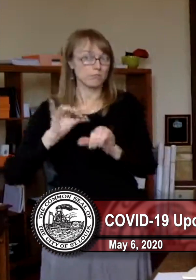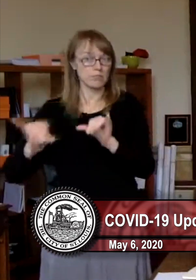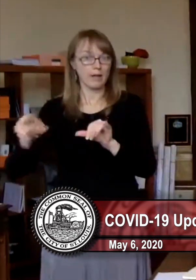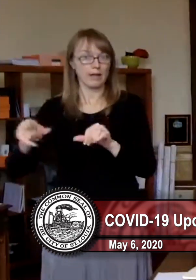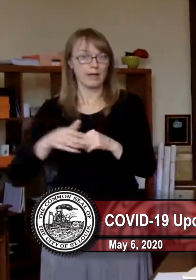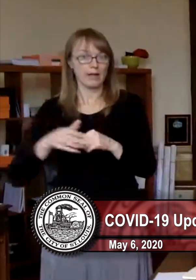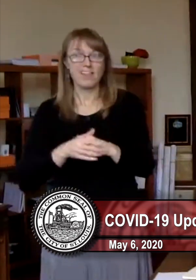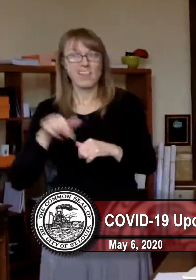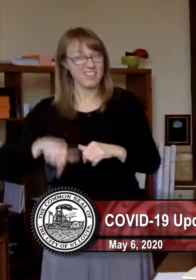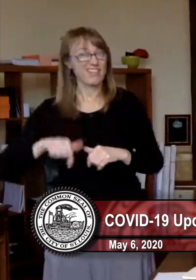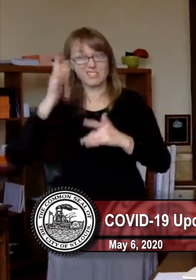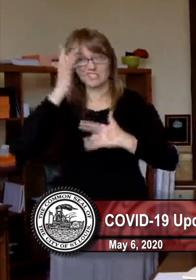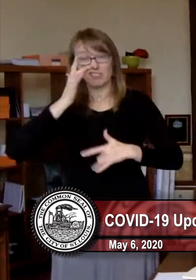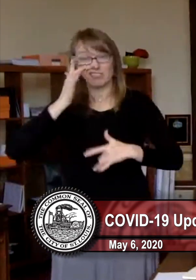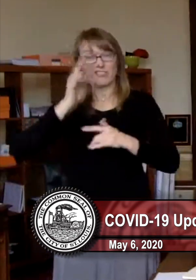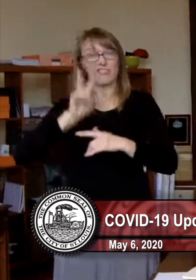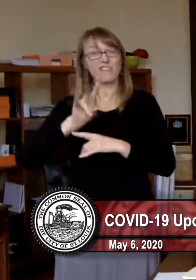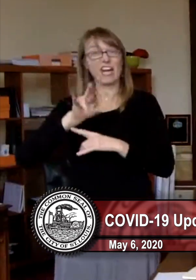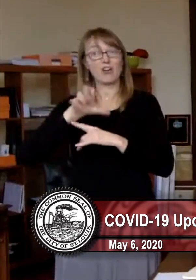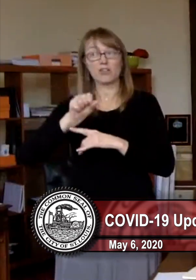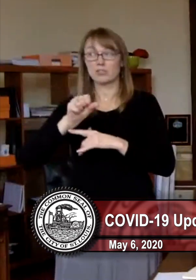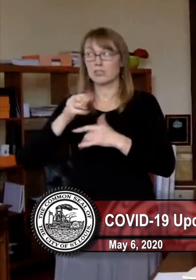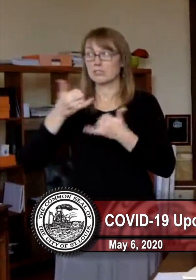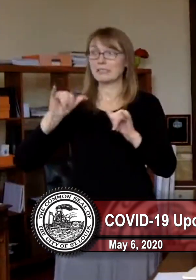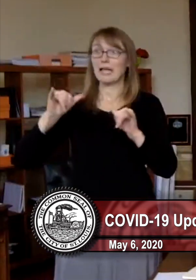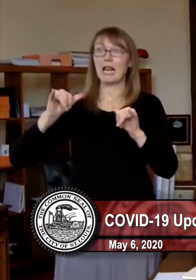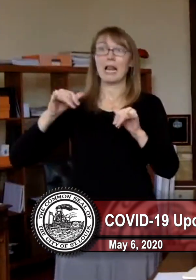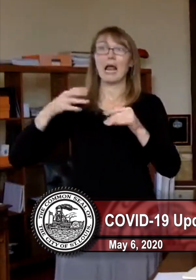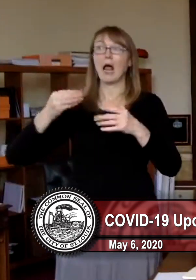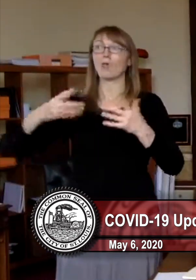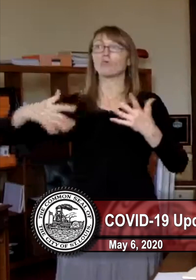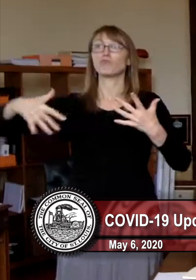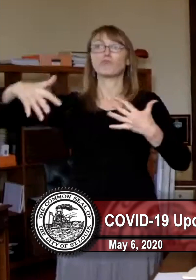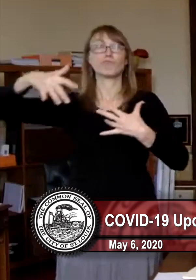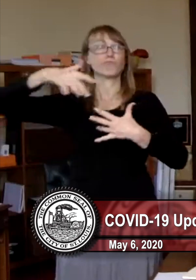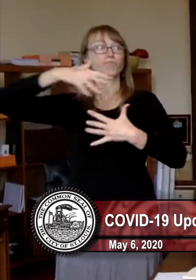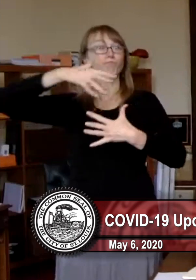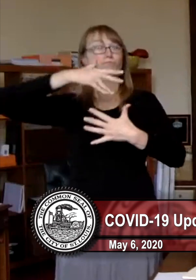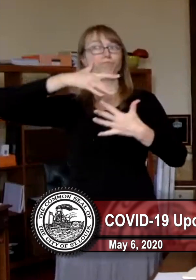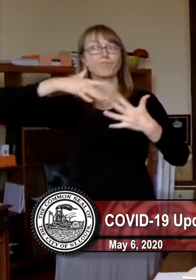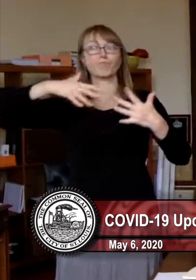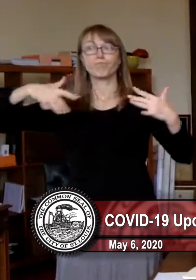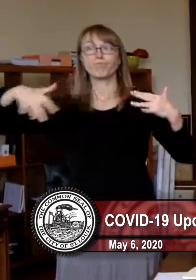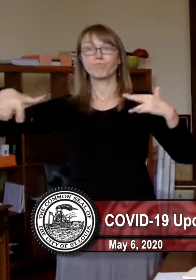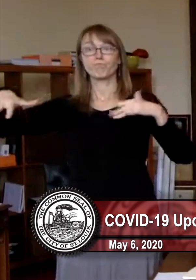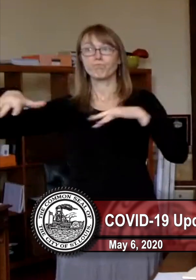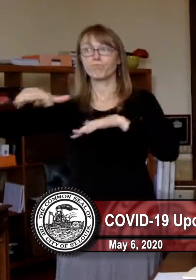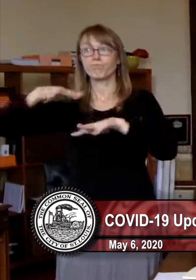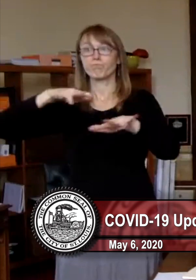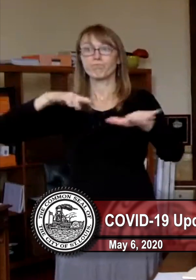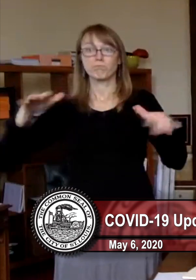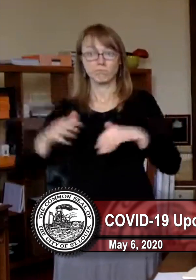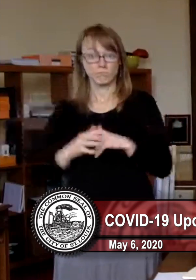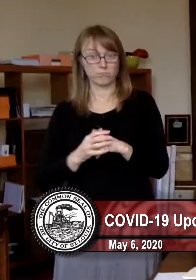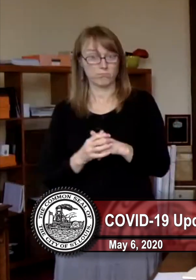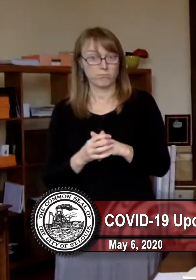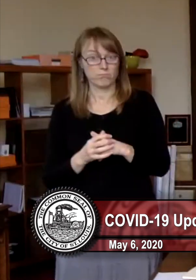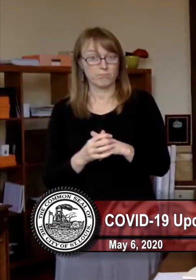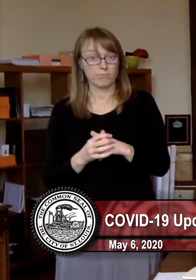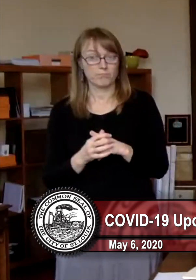now, just like it was 12 days ago. So once we reopen businesses, it's even more